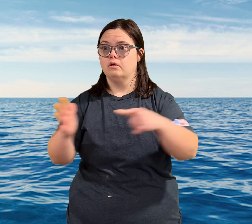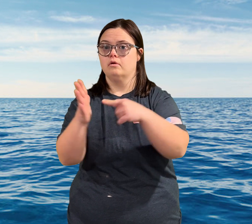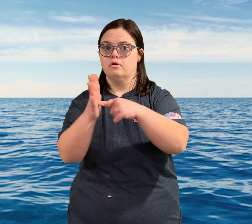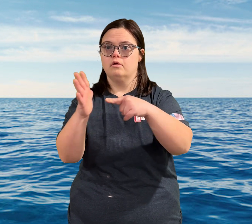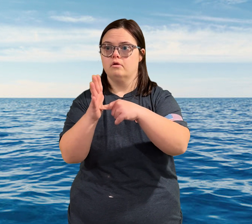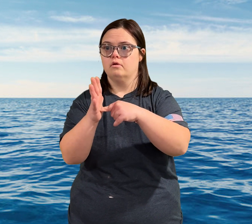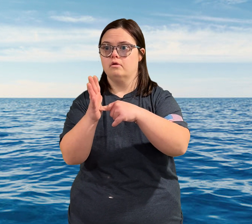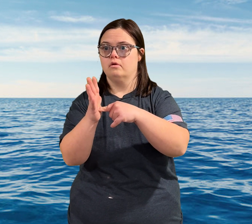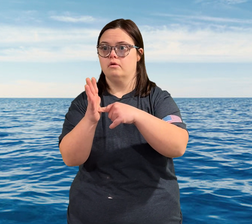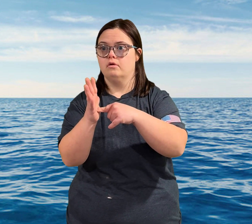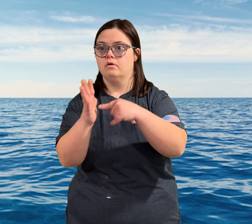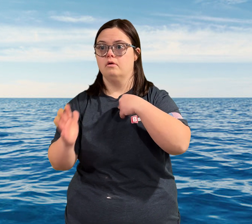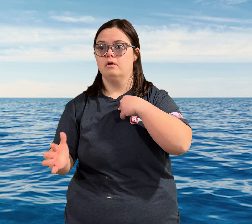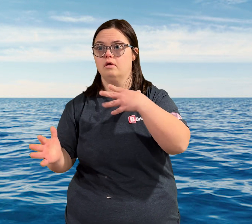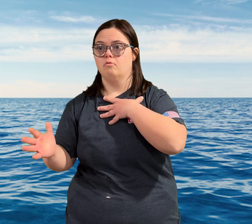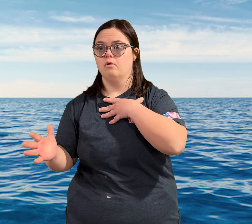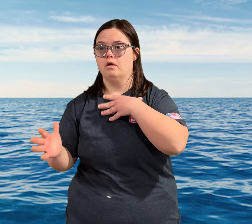deal. I want